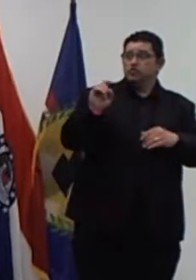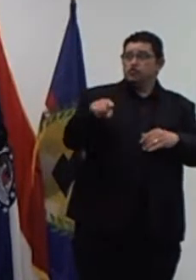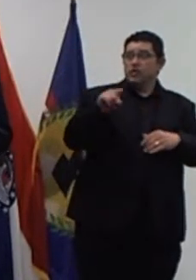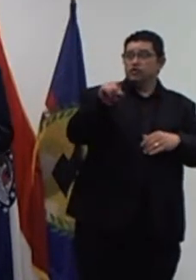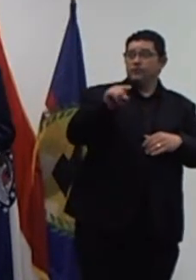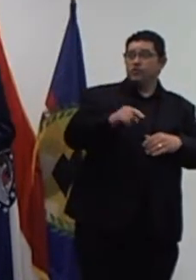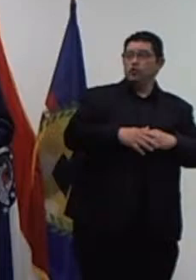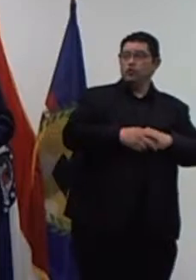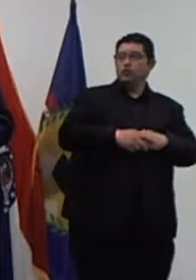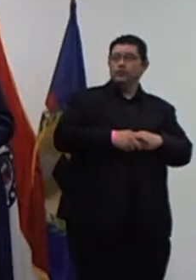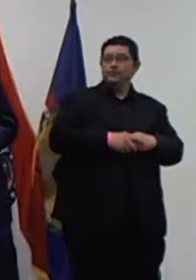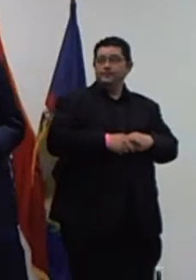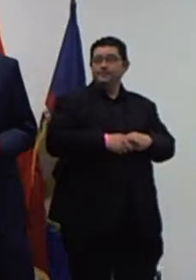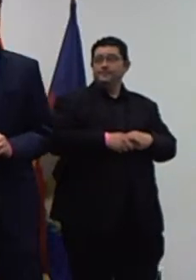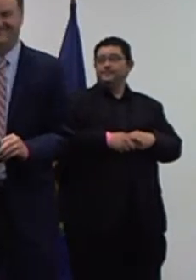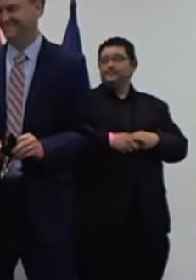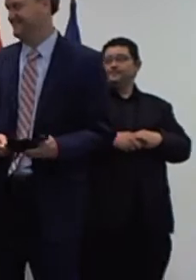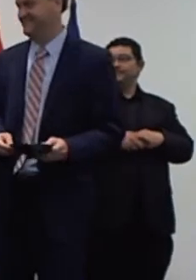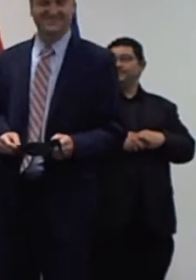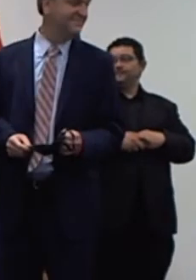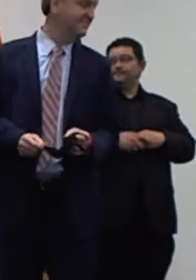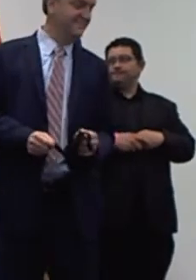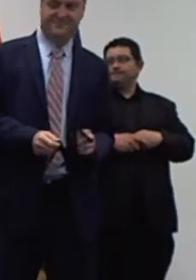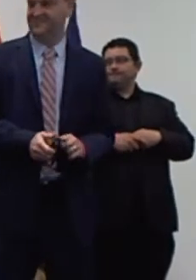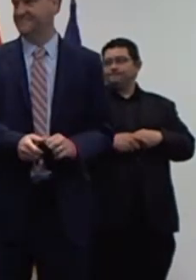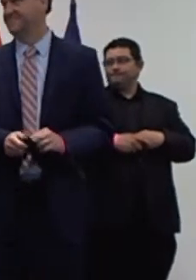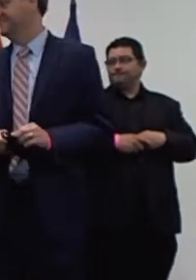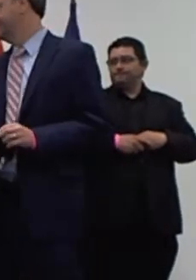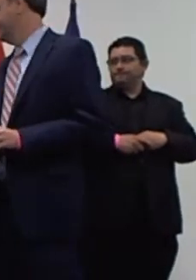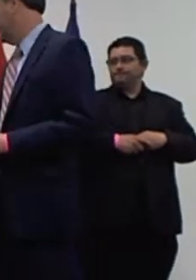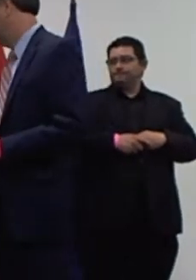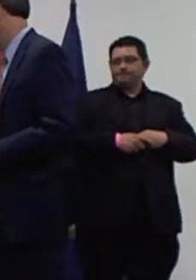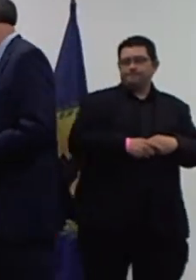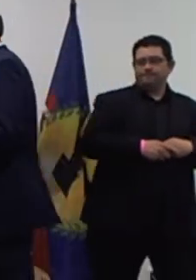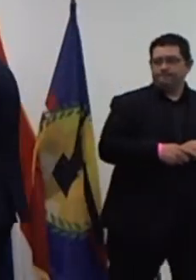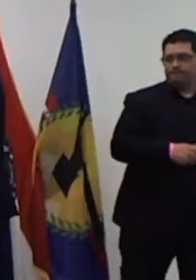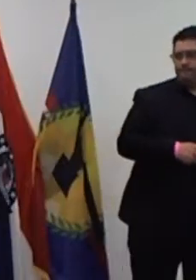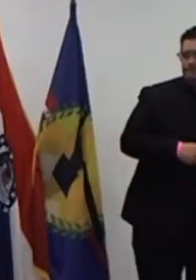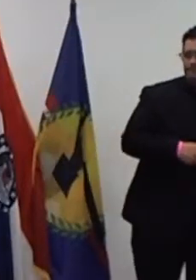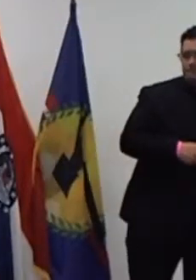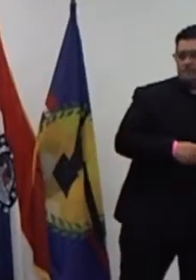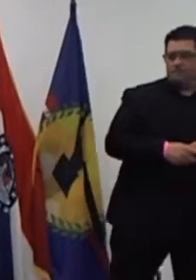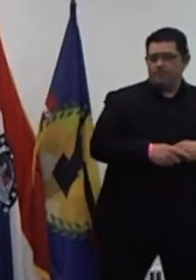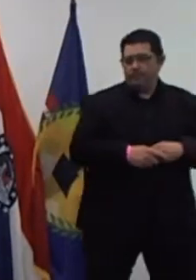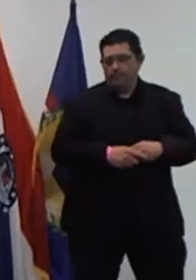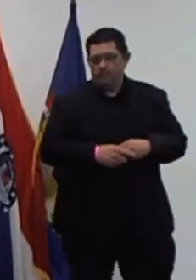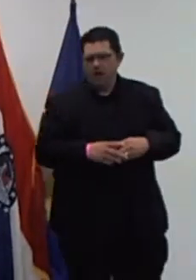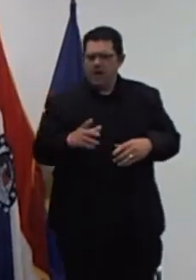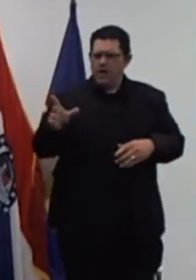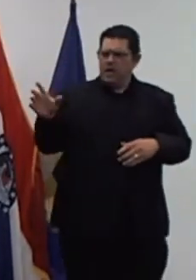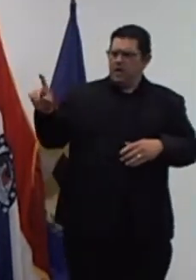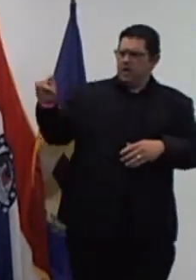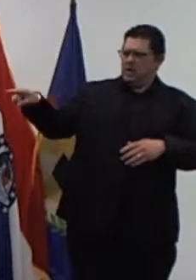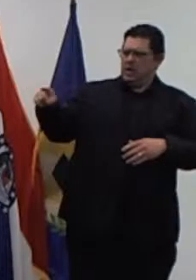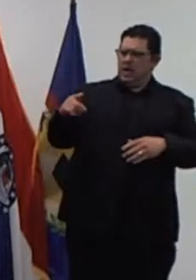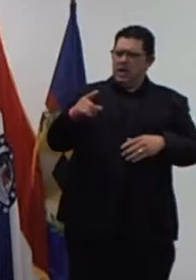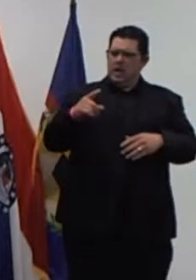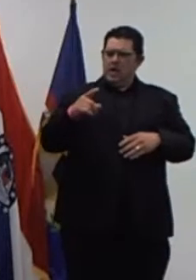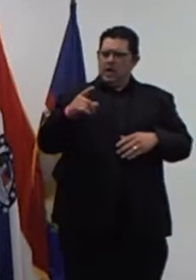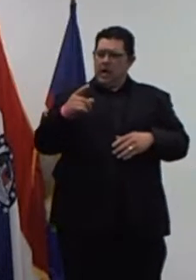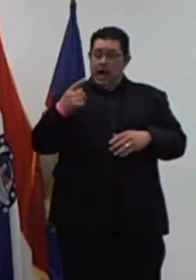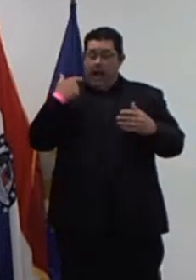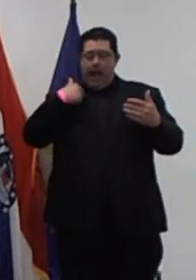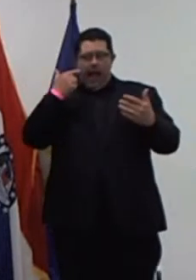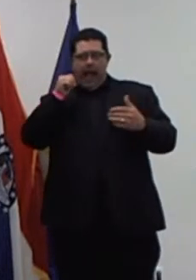think any of you guys wanted to ask any questions while I was up here. Of course not. Yesterday you talked about extending phase 1